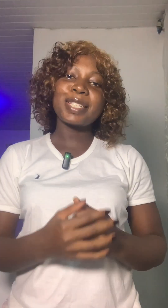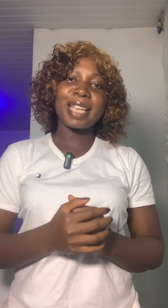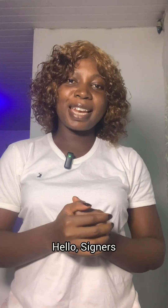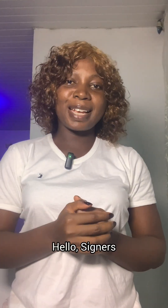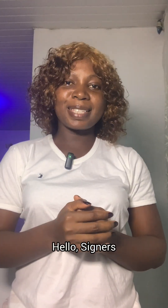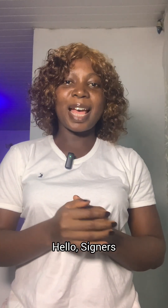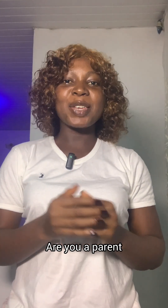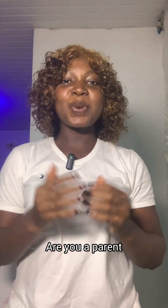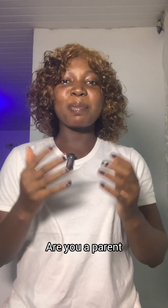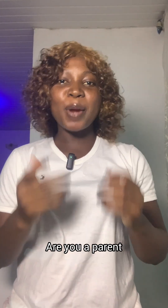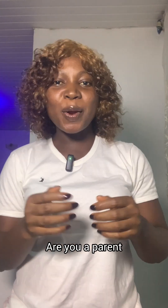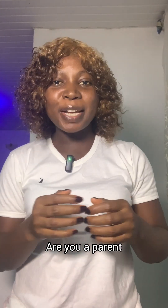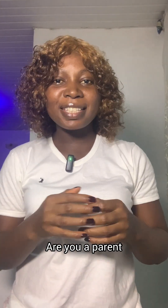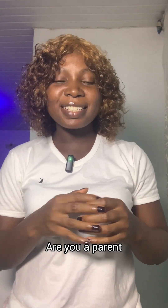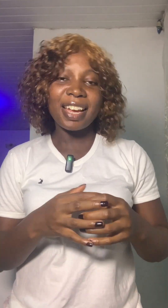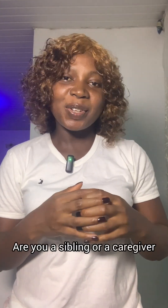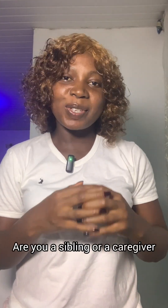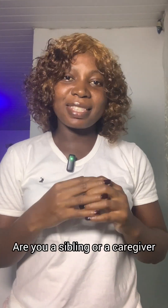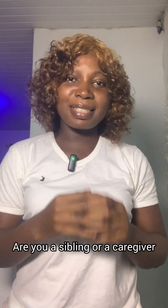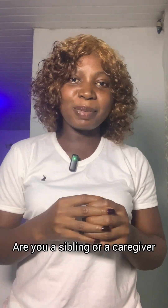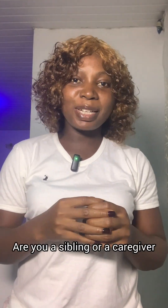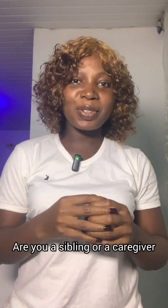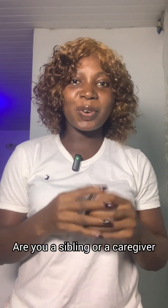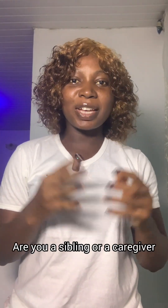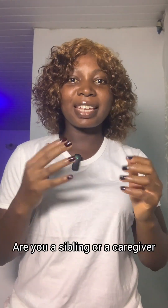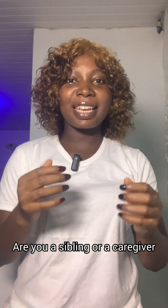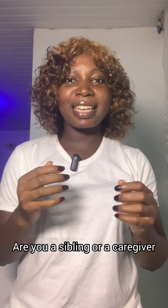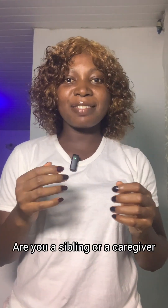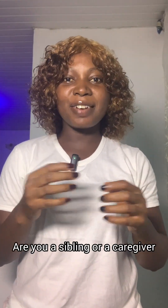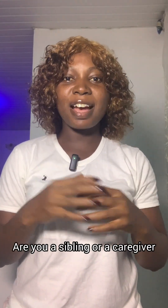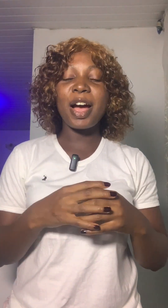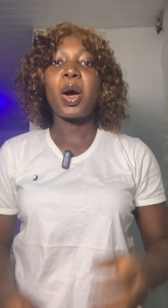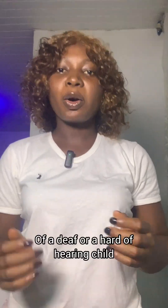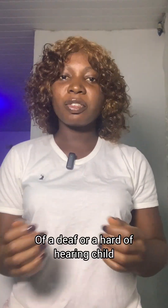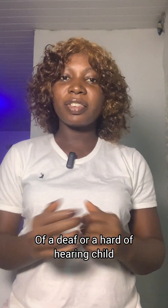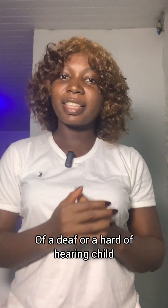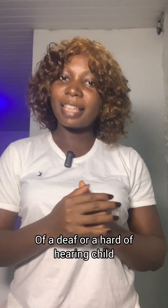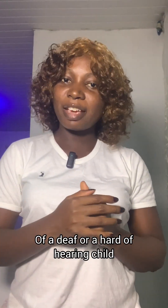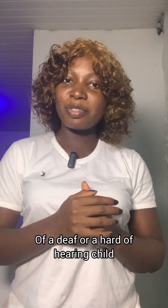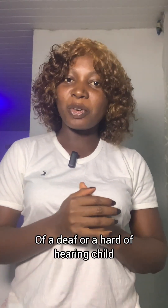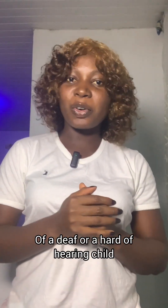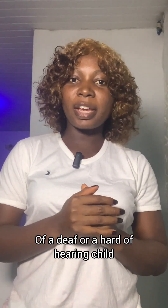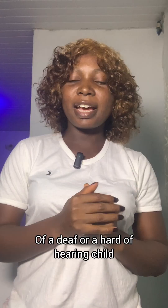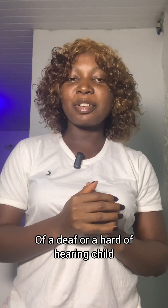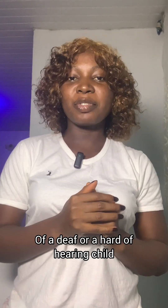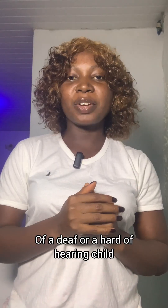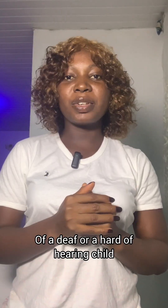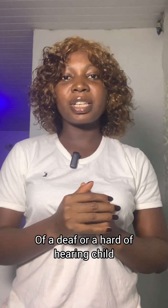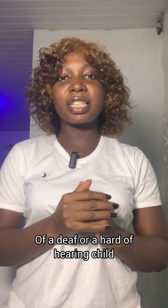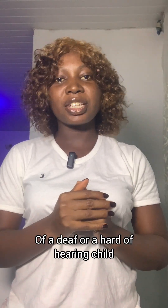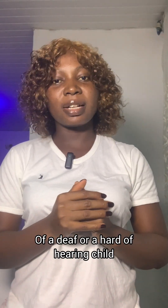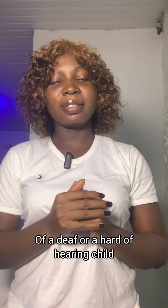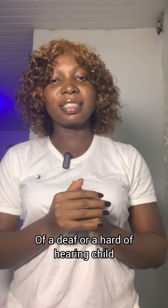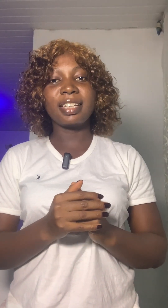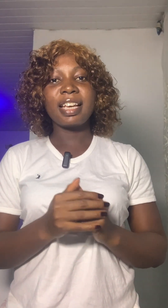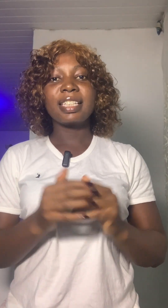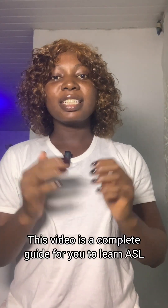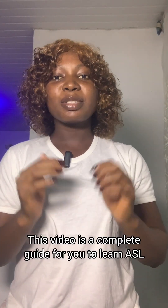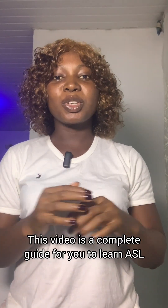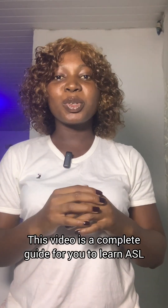Fellow signers, are you a parent, are you a sibling or a caregiver of a deaf or a hard of hearing child? This video is